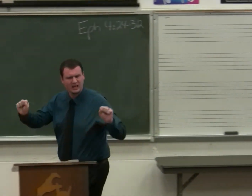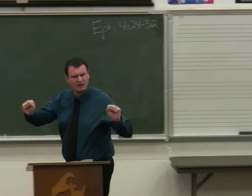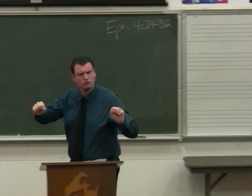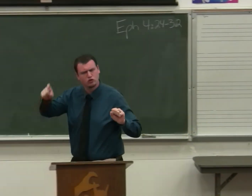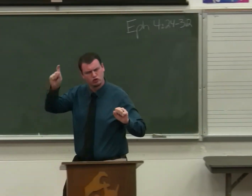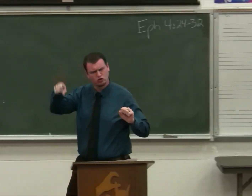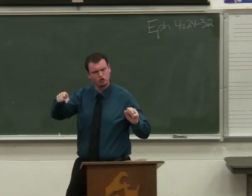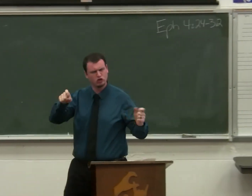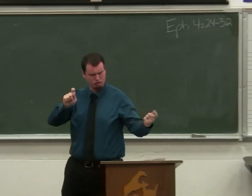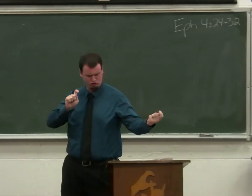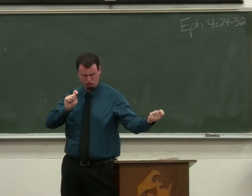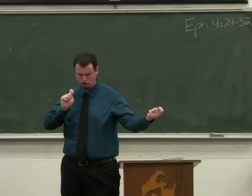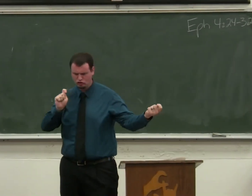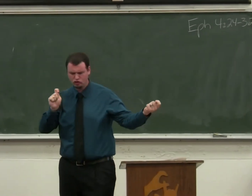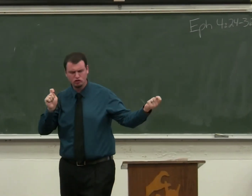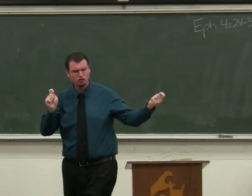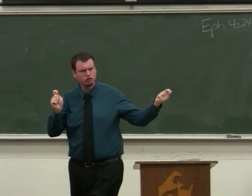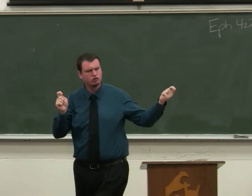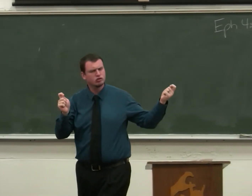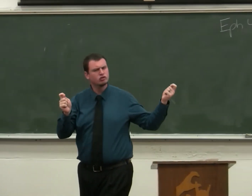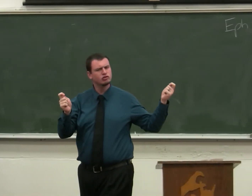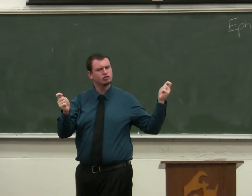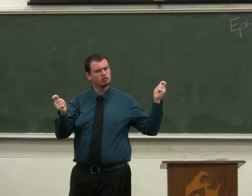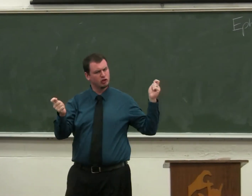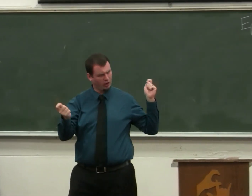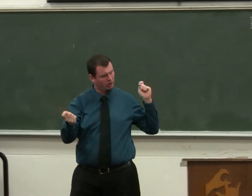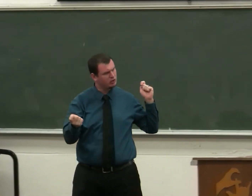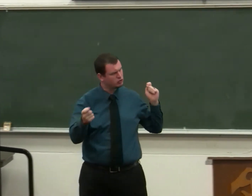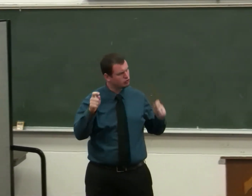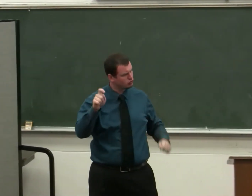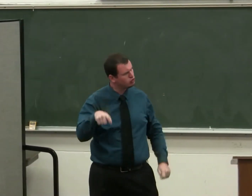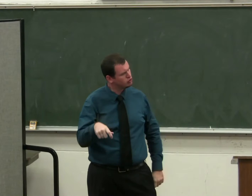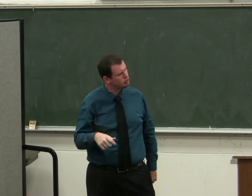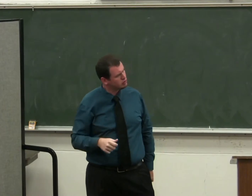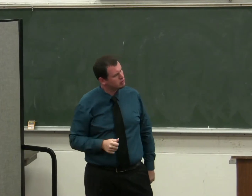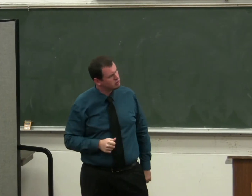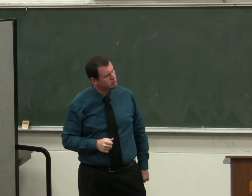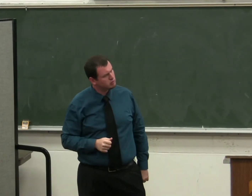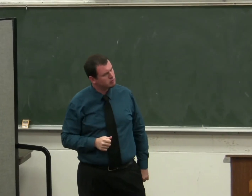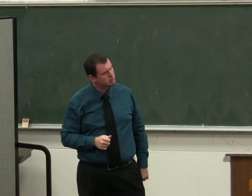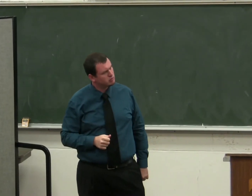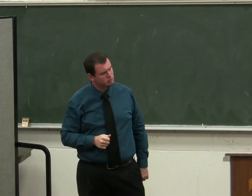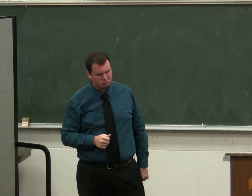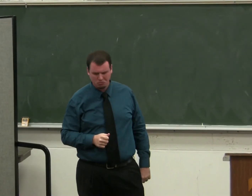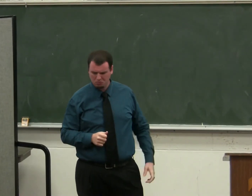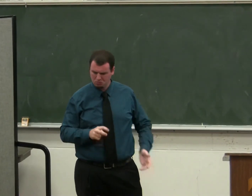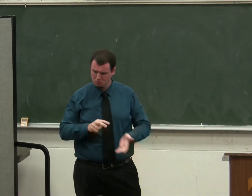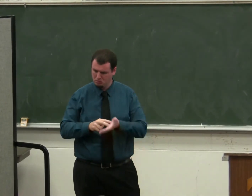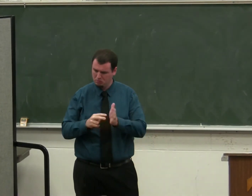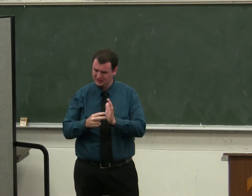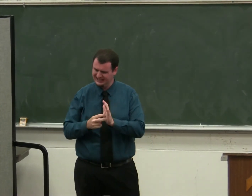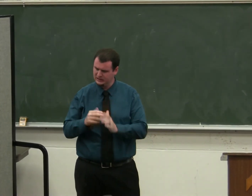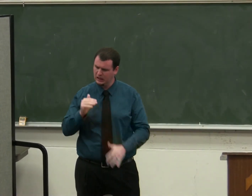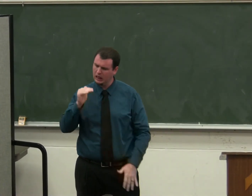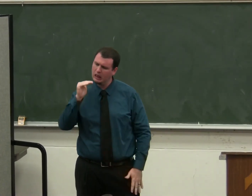But those who have been saved should change that. They should.